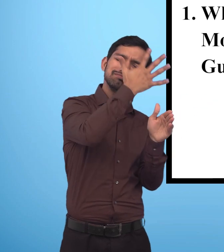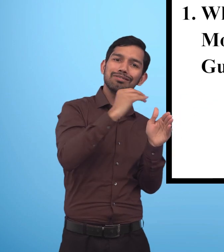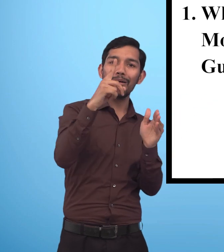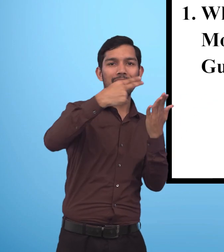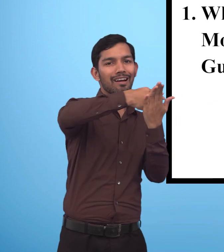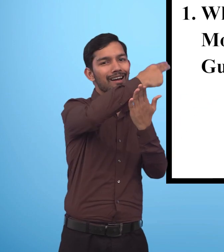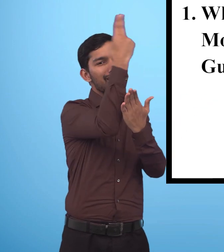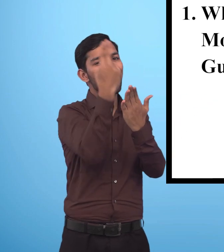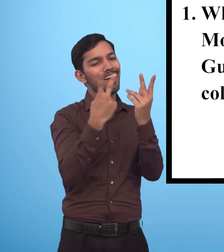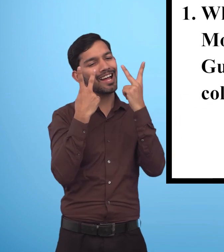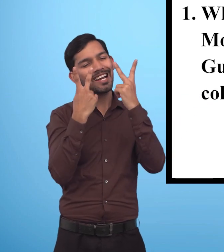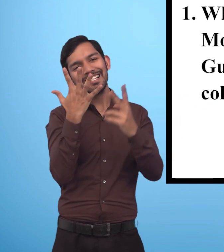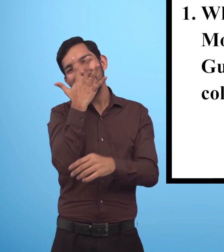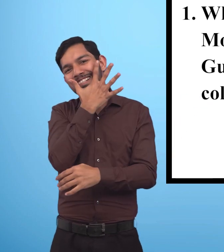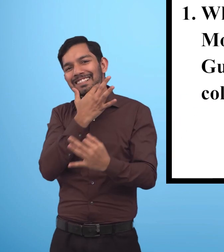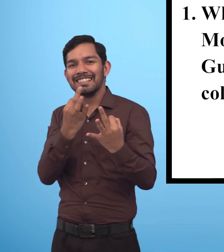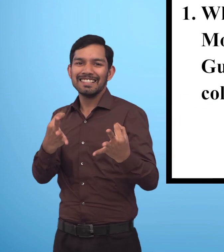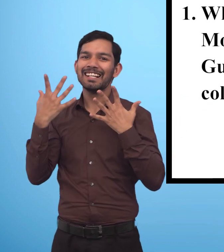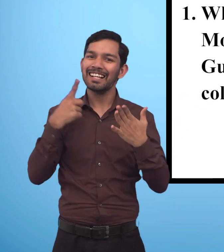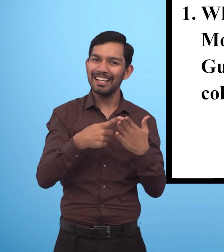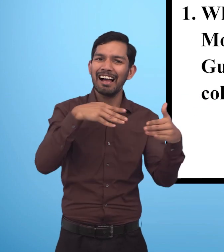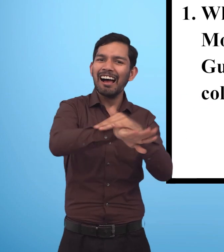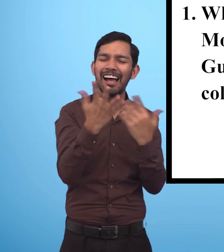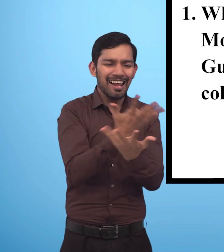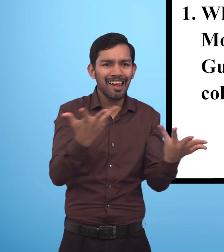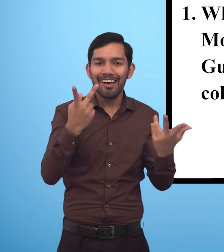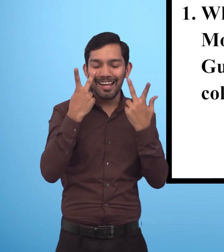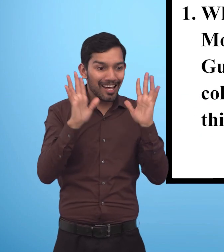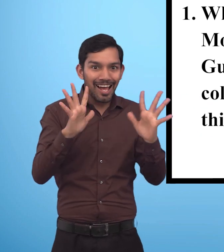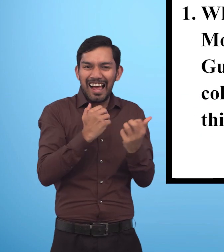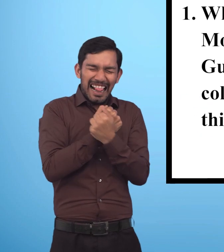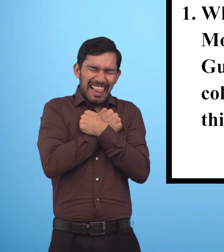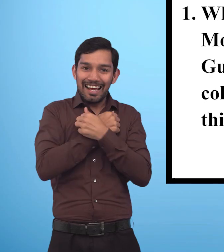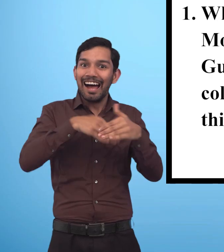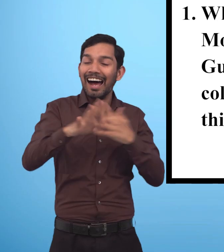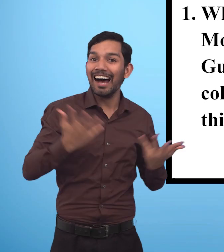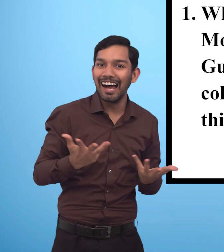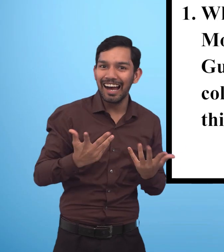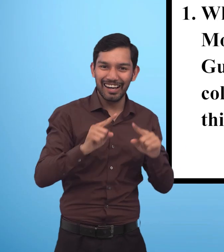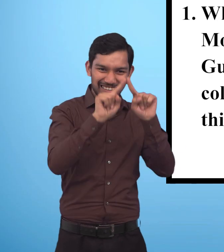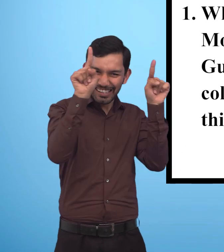you will see lots of bright colors. There are many lovely things like